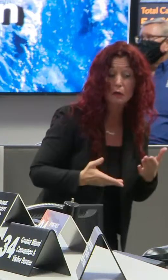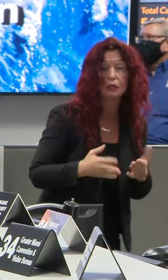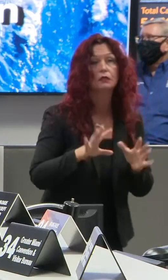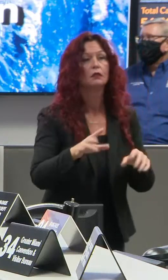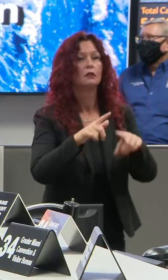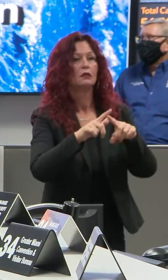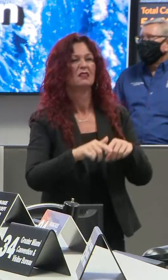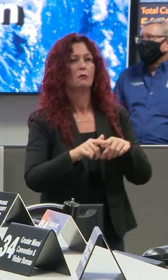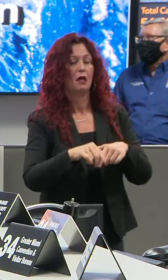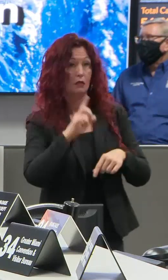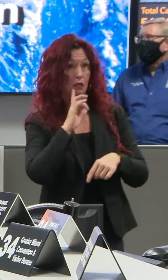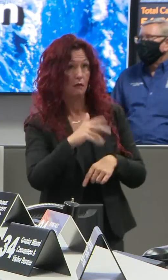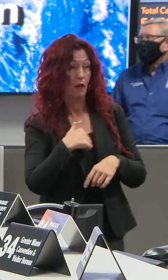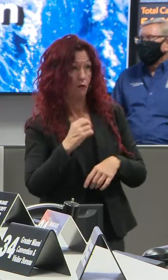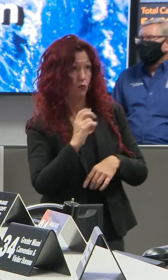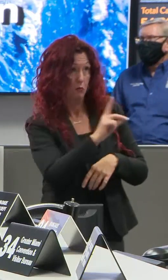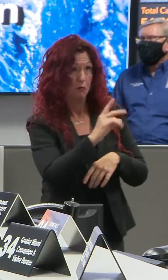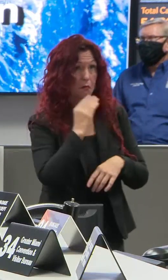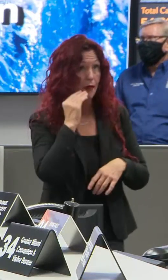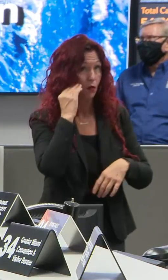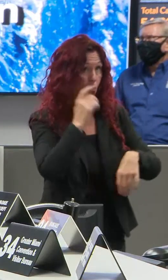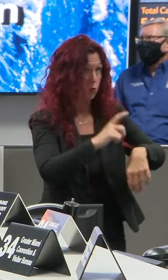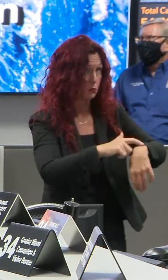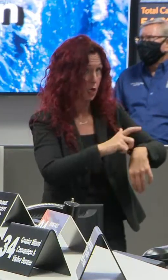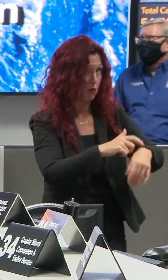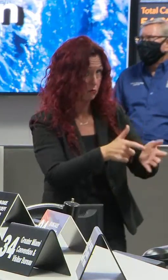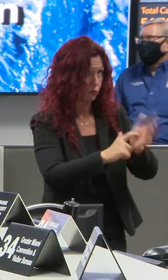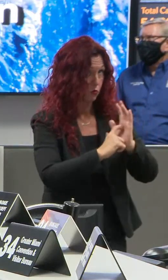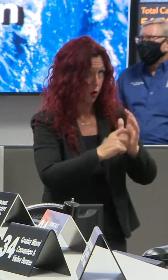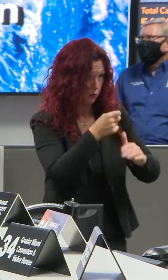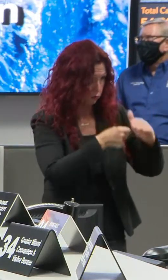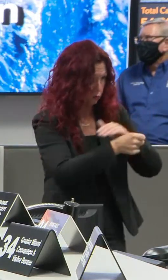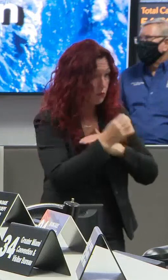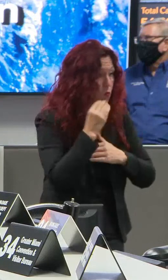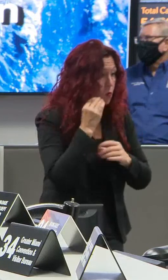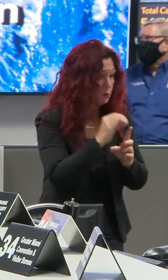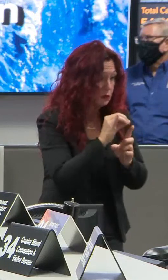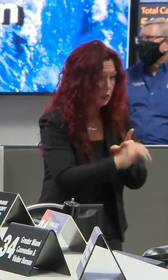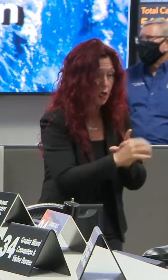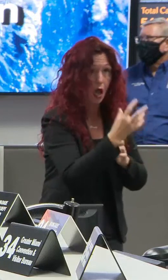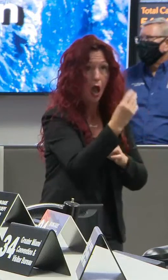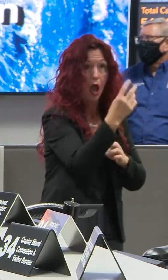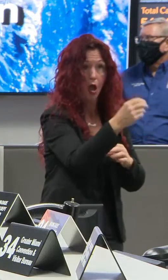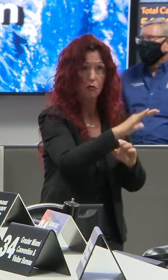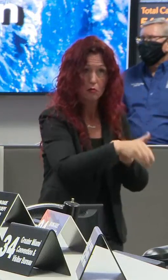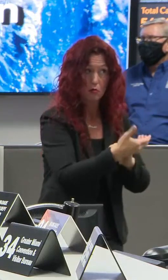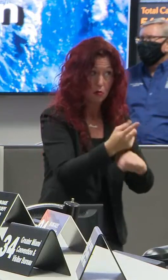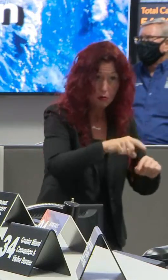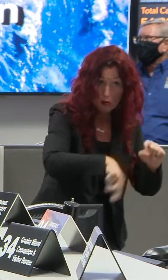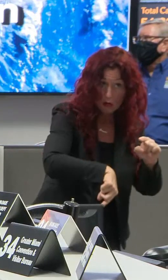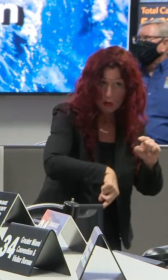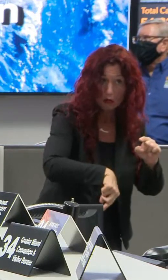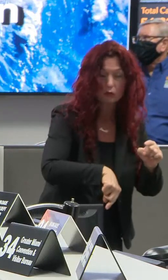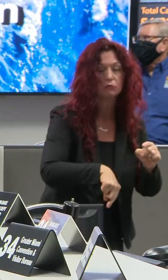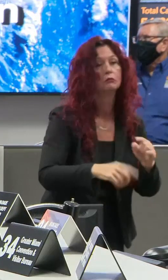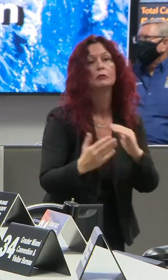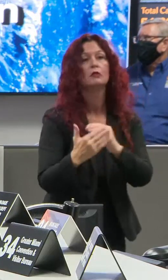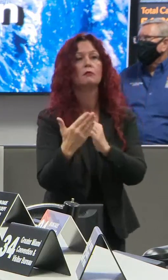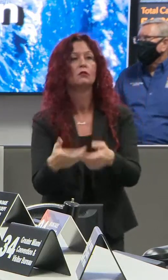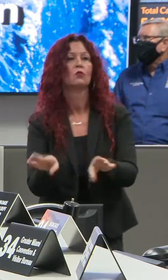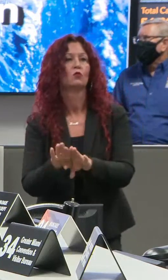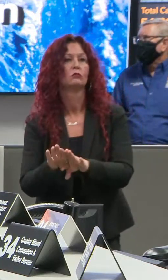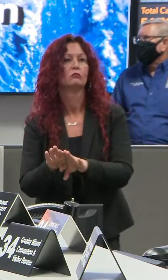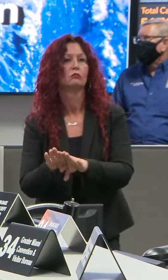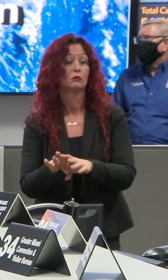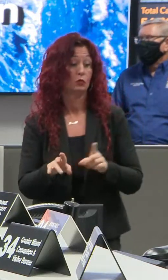the curfew's still there, so we will evaluate that. I'll get with my director, evaluate that, and we'll make an announcement. But as long as the curfew's